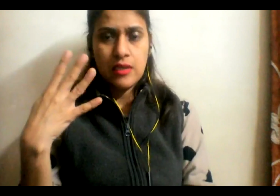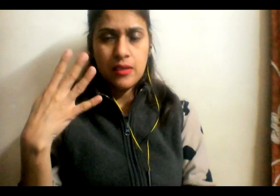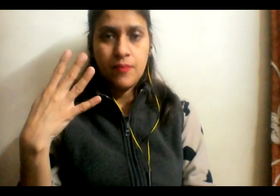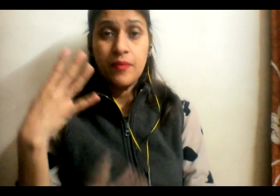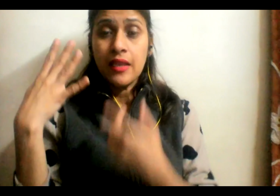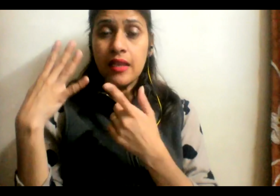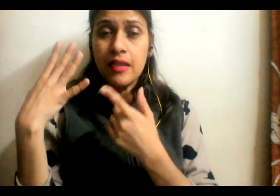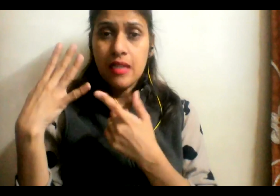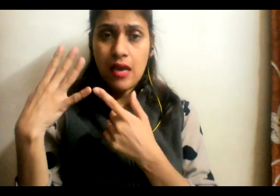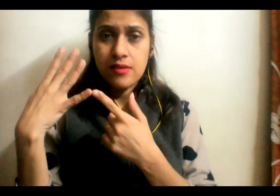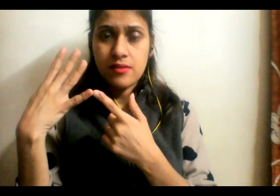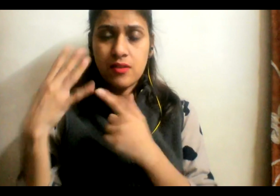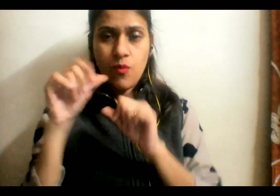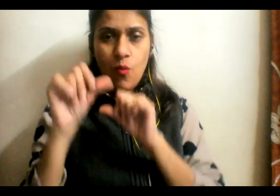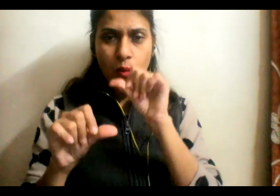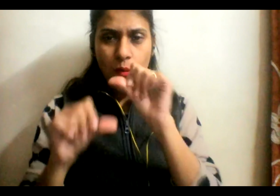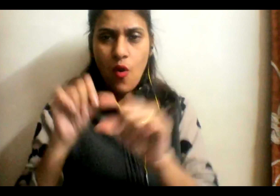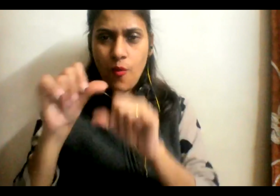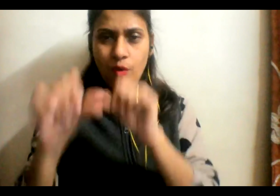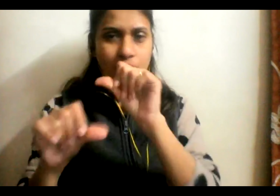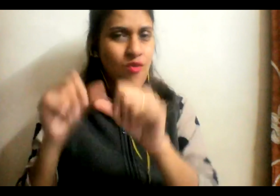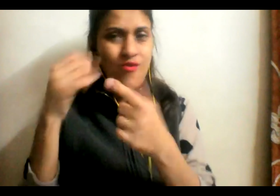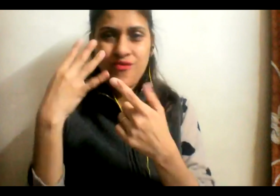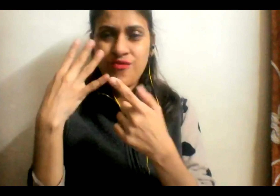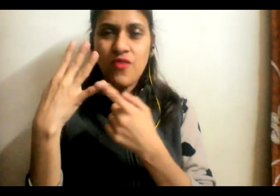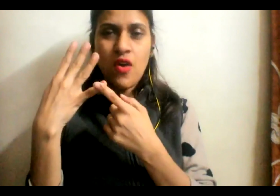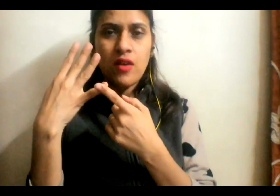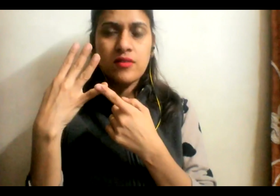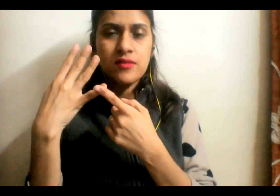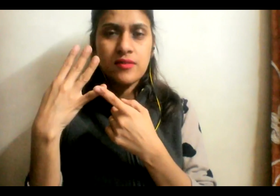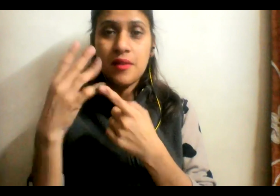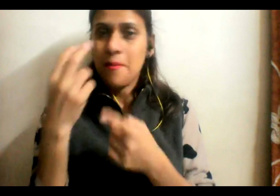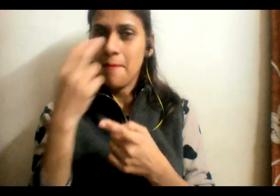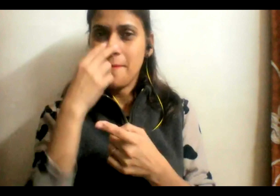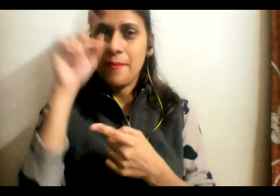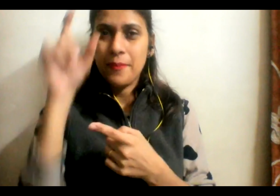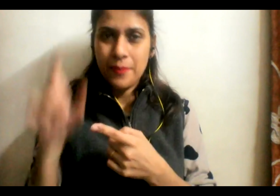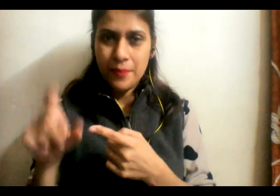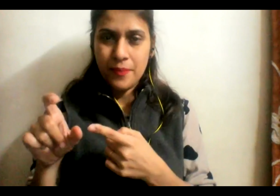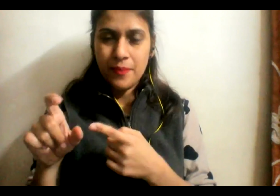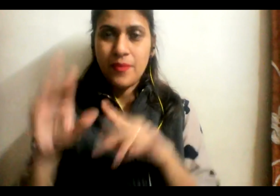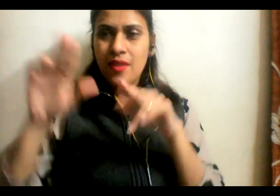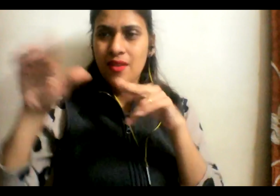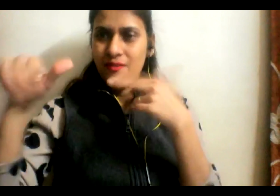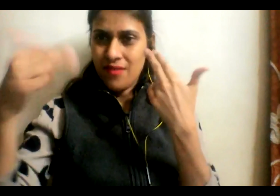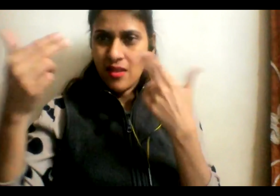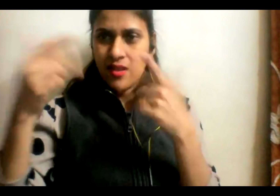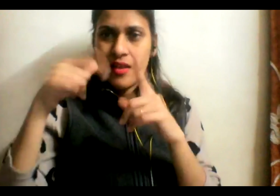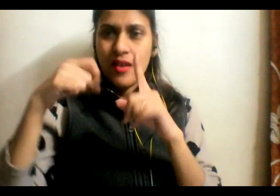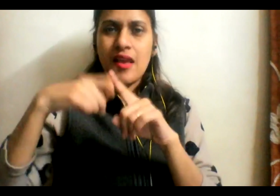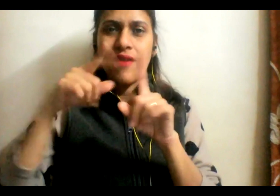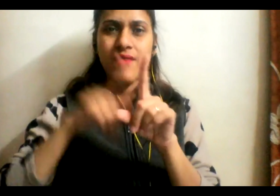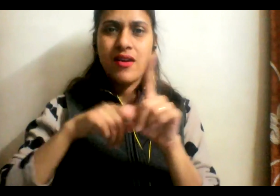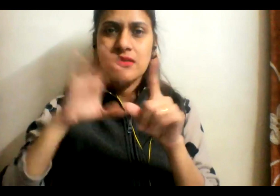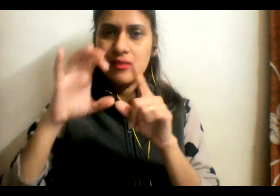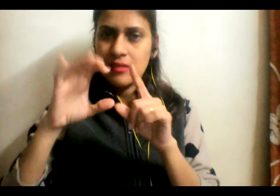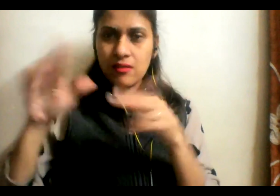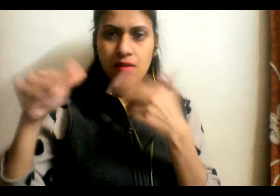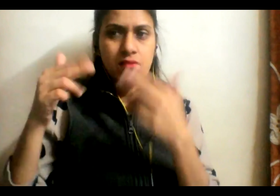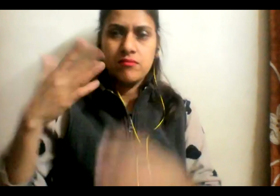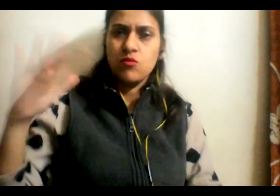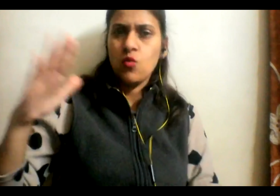stage, if they will able to know that a blind person is doing video KYC, they are directly denying